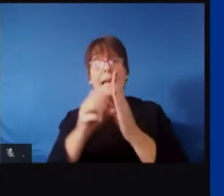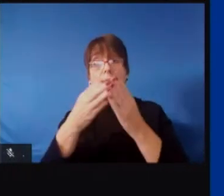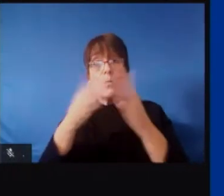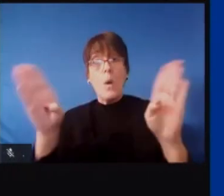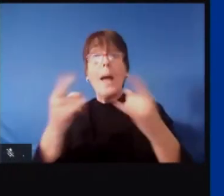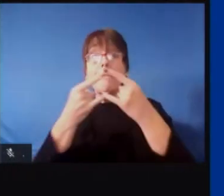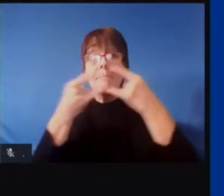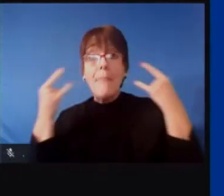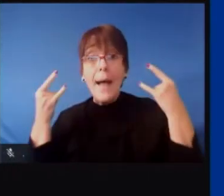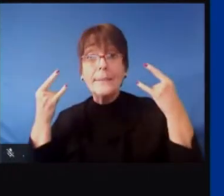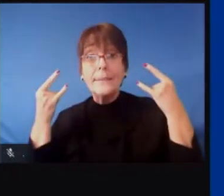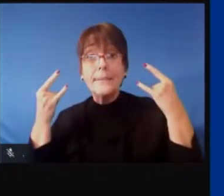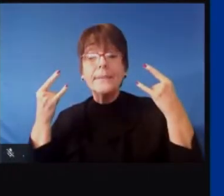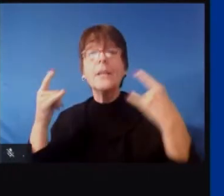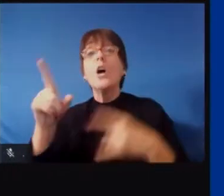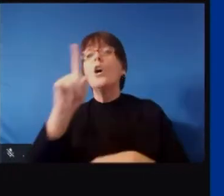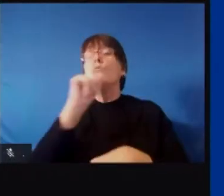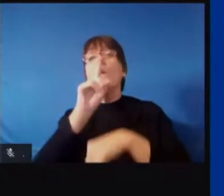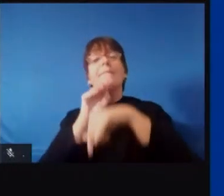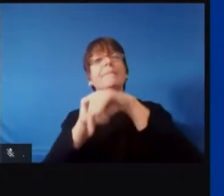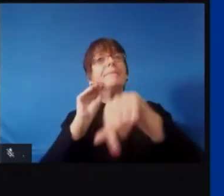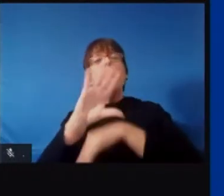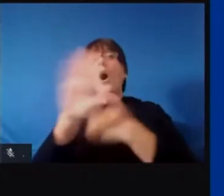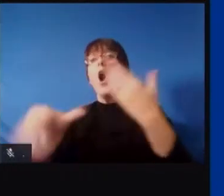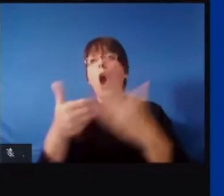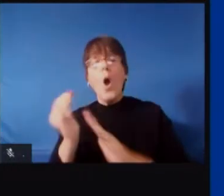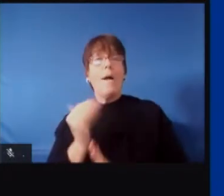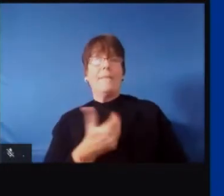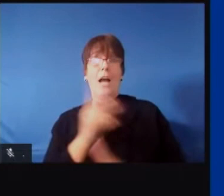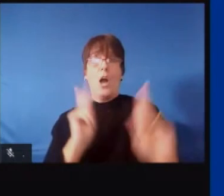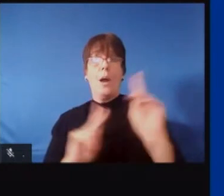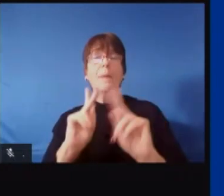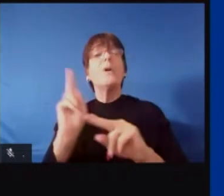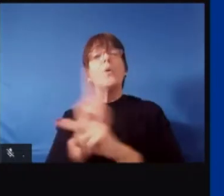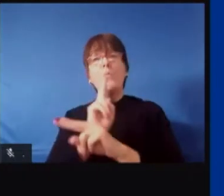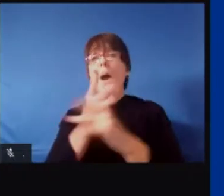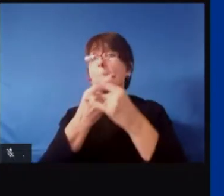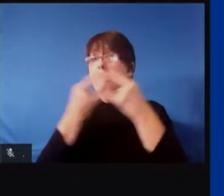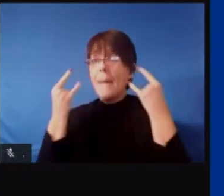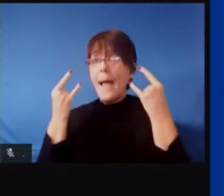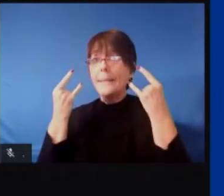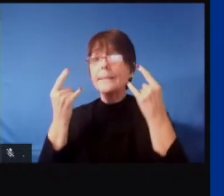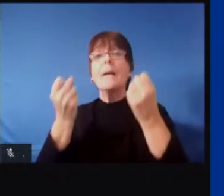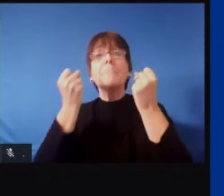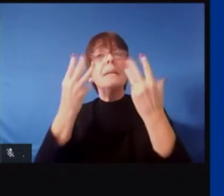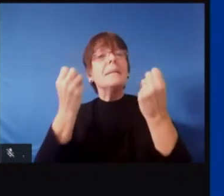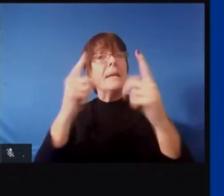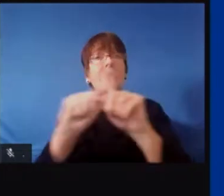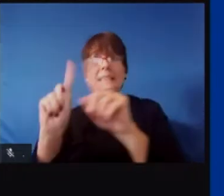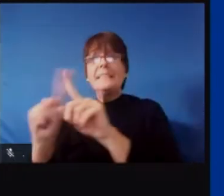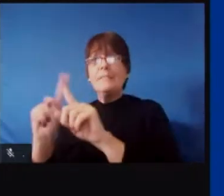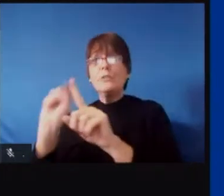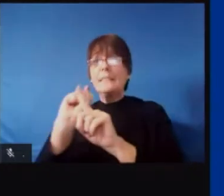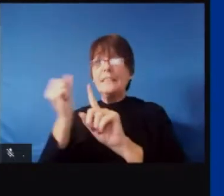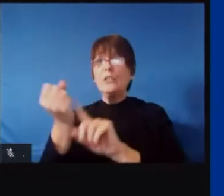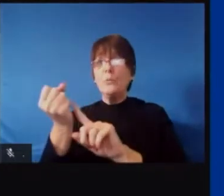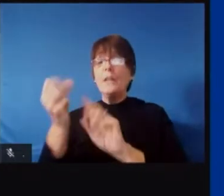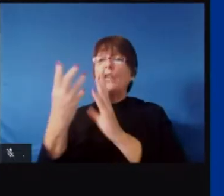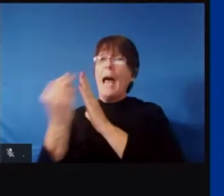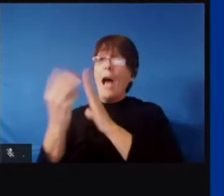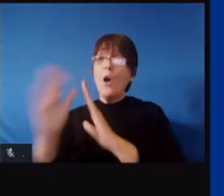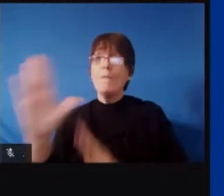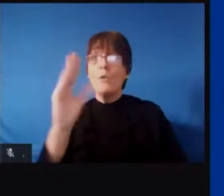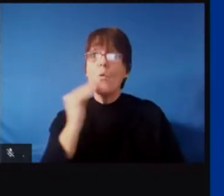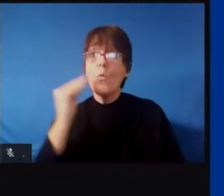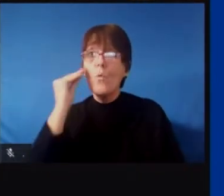order, which really advised all of our citizens to wear a mask in many, many of the settings outside of their household. And